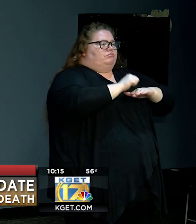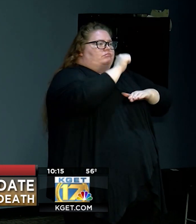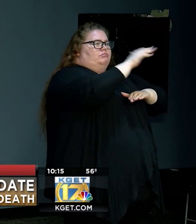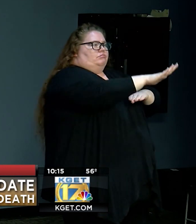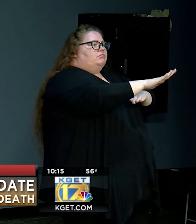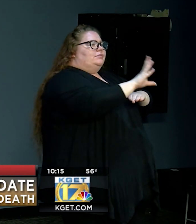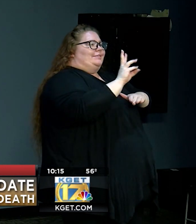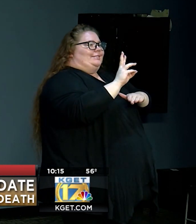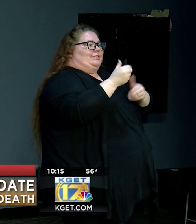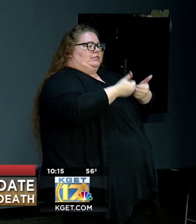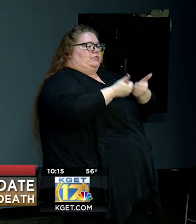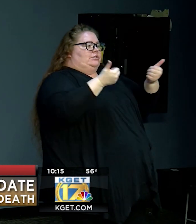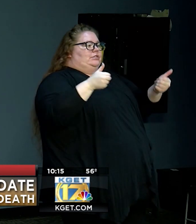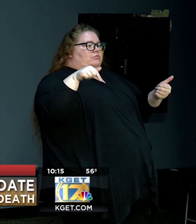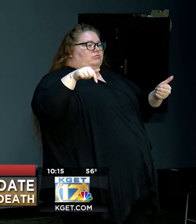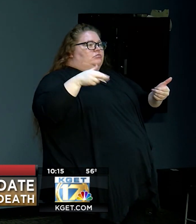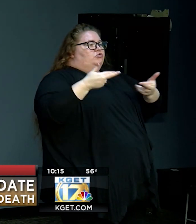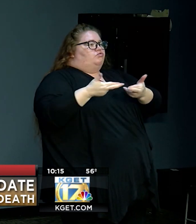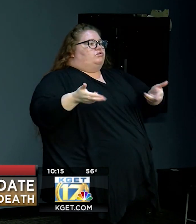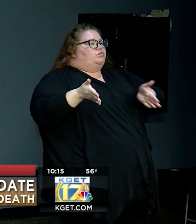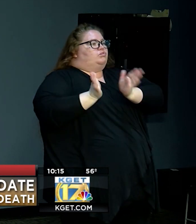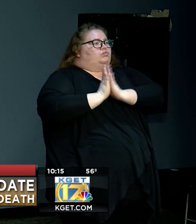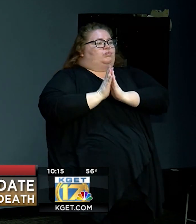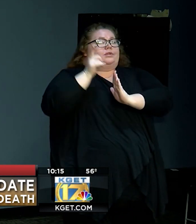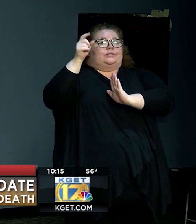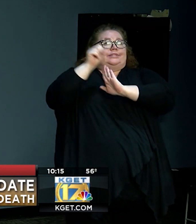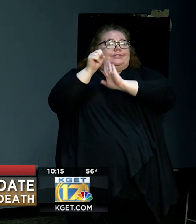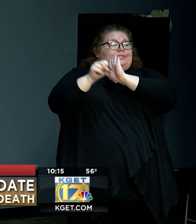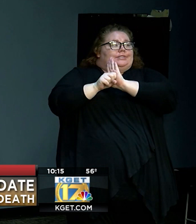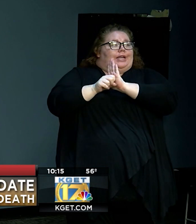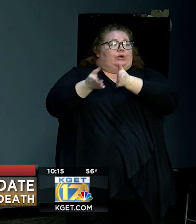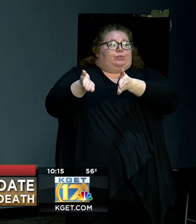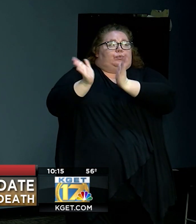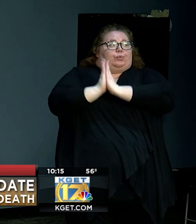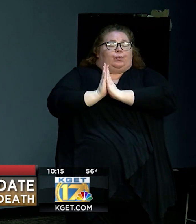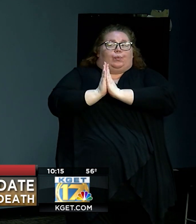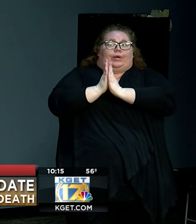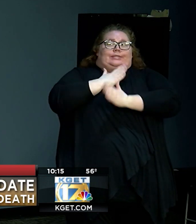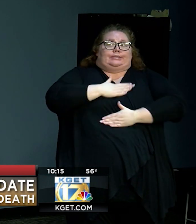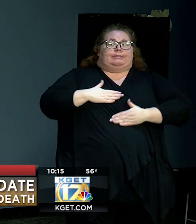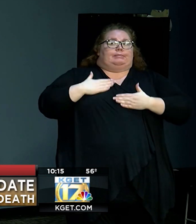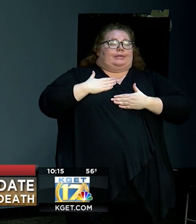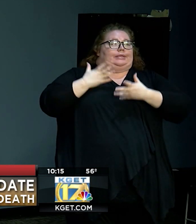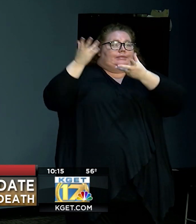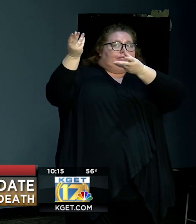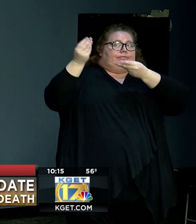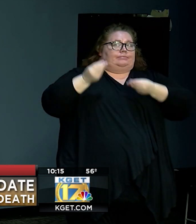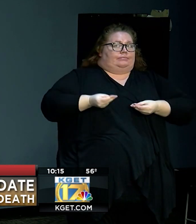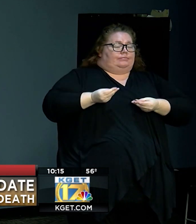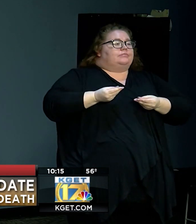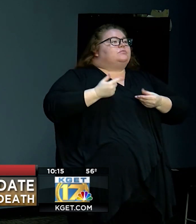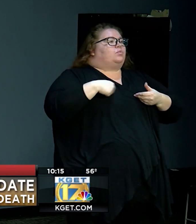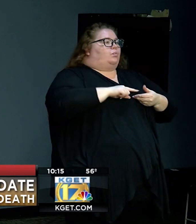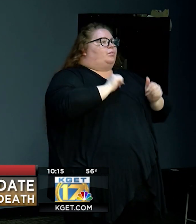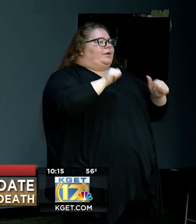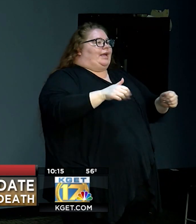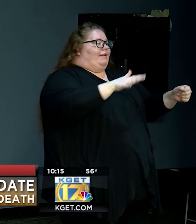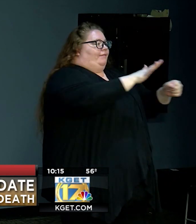separate resource requests to the state asking that they replenish the PPE that we've handed